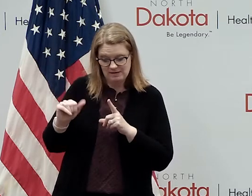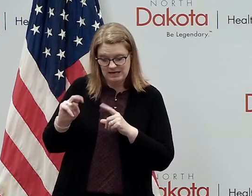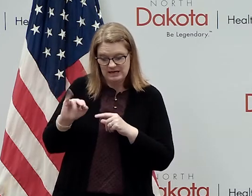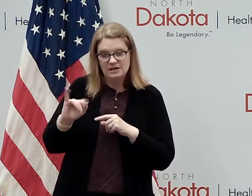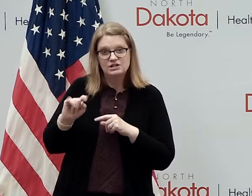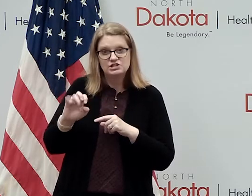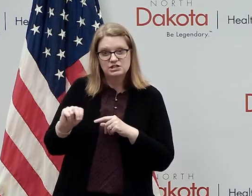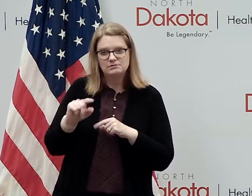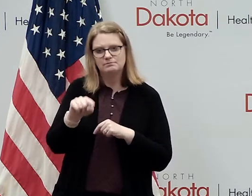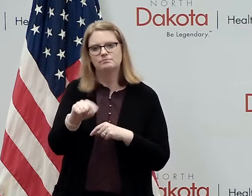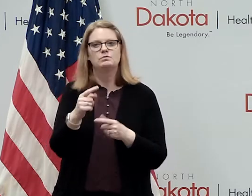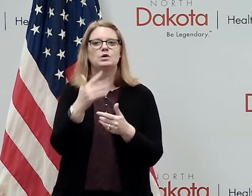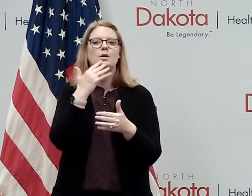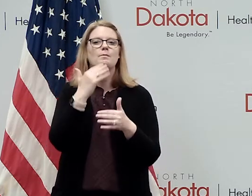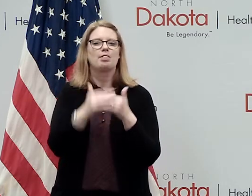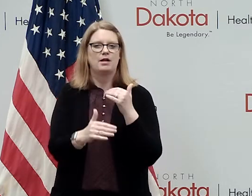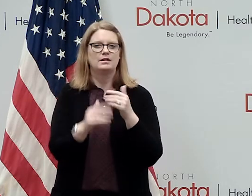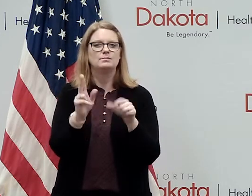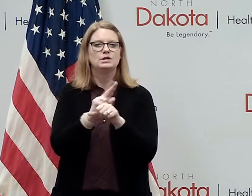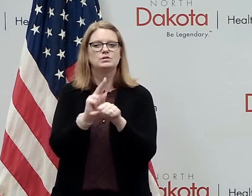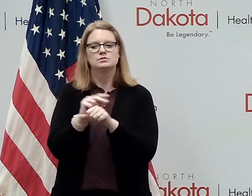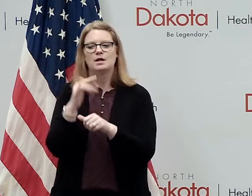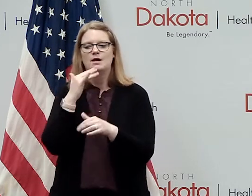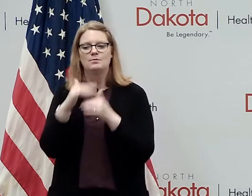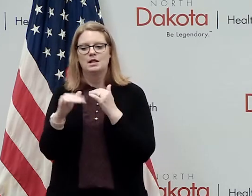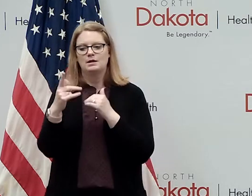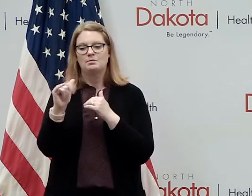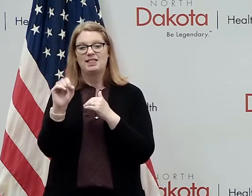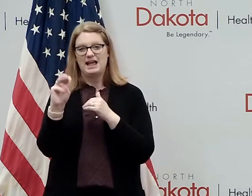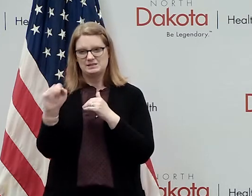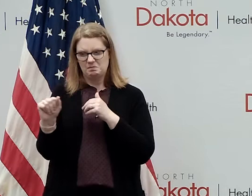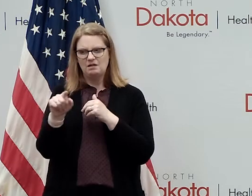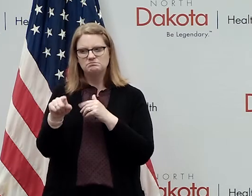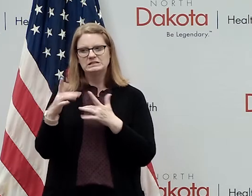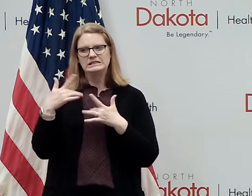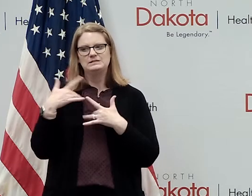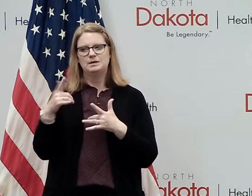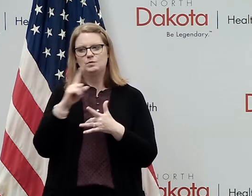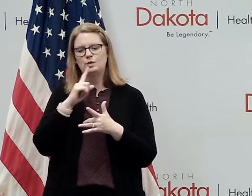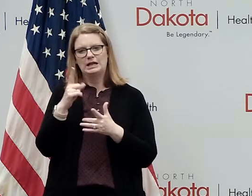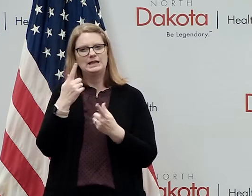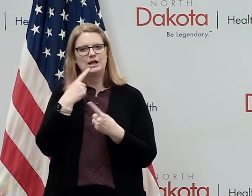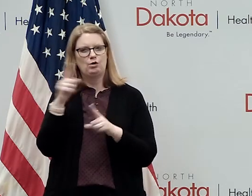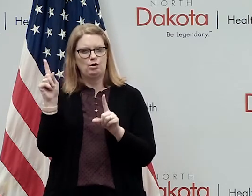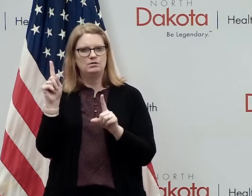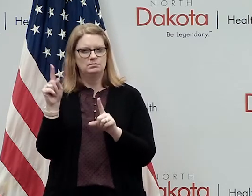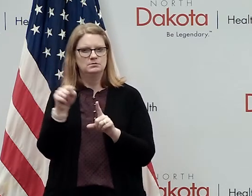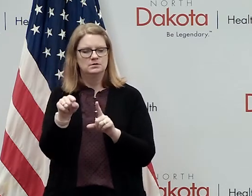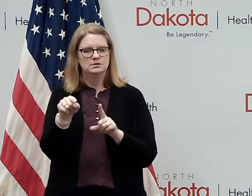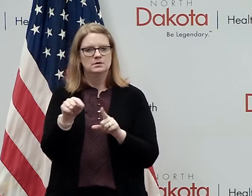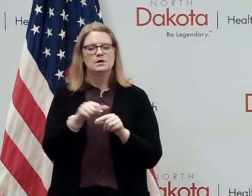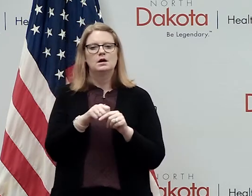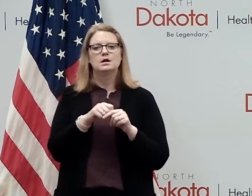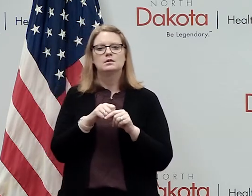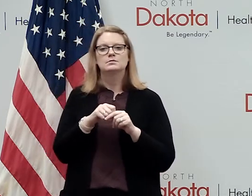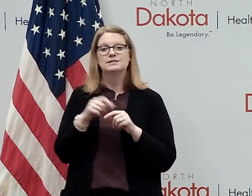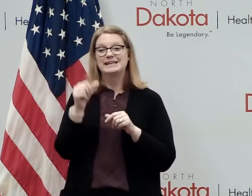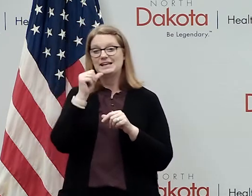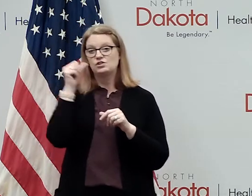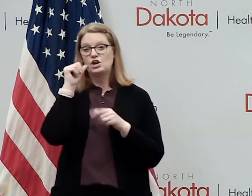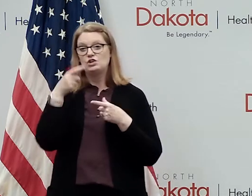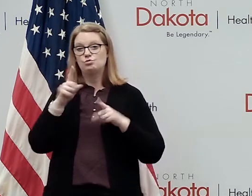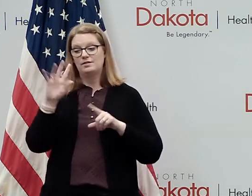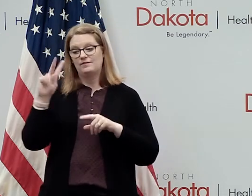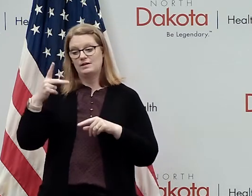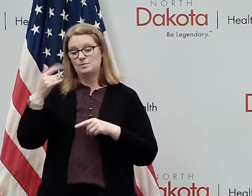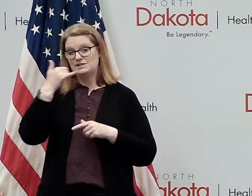blood can be used to create blood plasma treatments, which are very effective. One of the things that was mentioned yesterday during the Vice President's call is they do